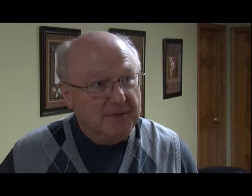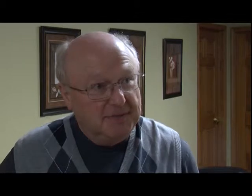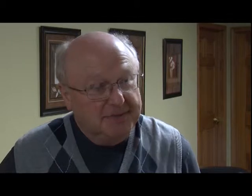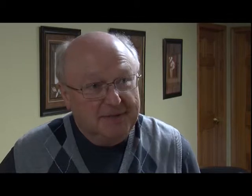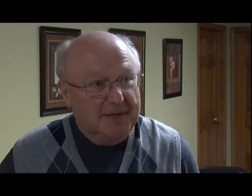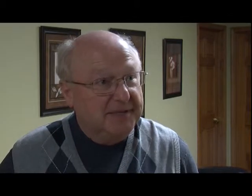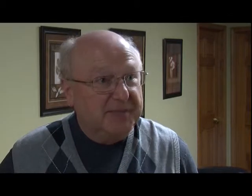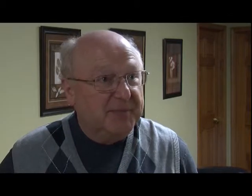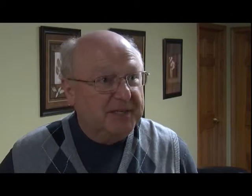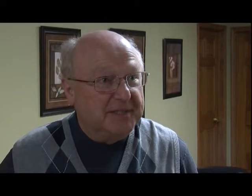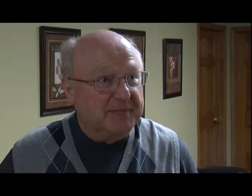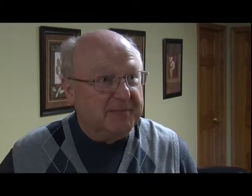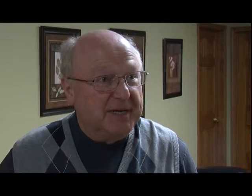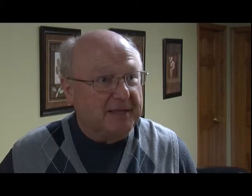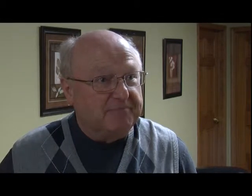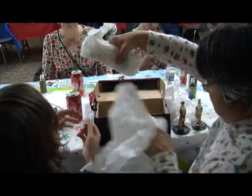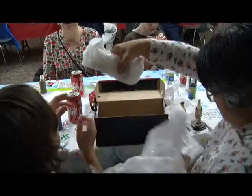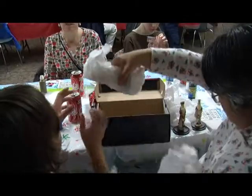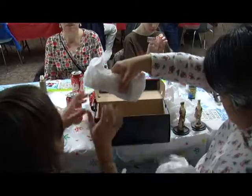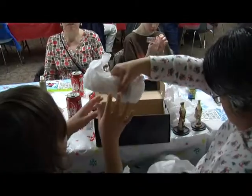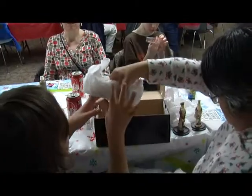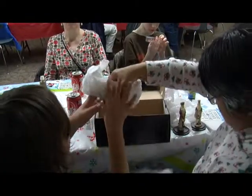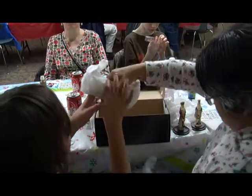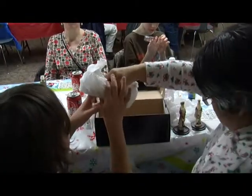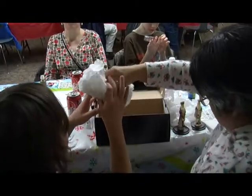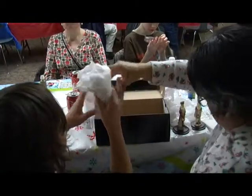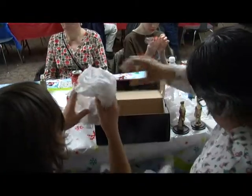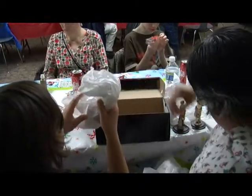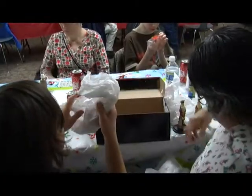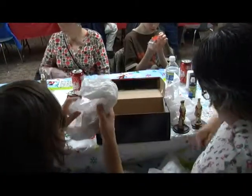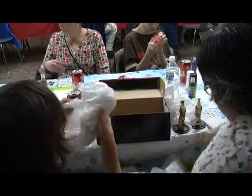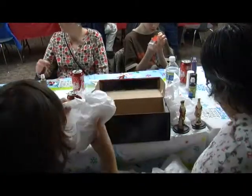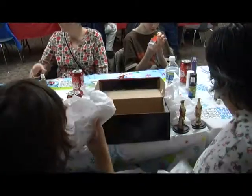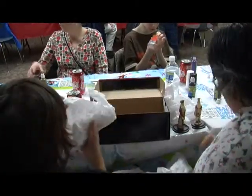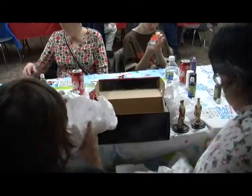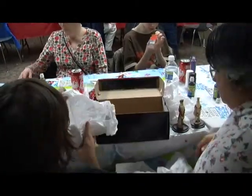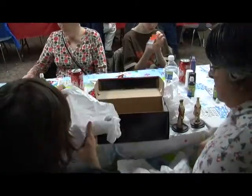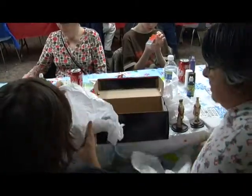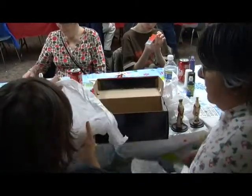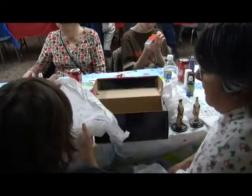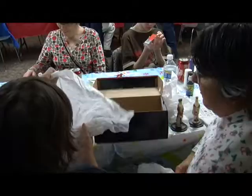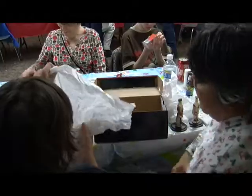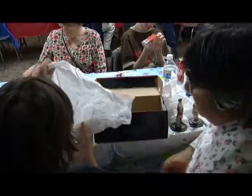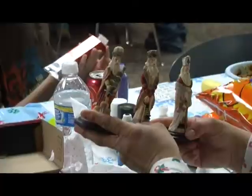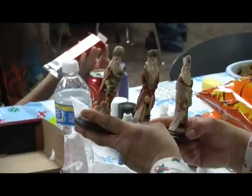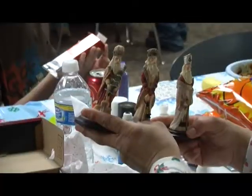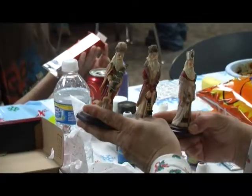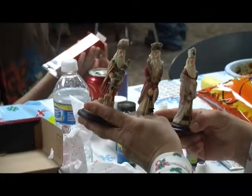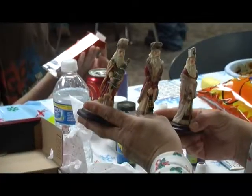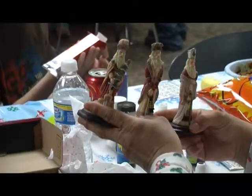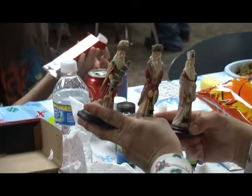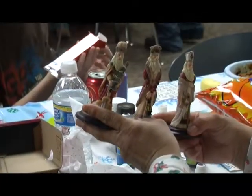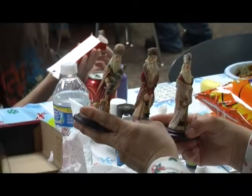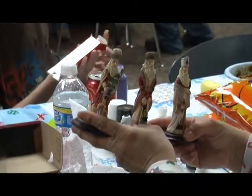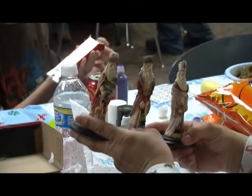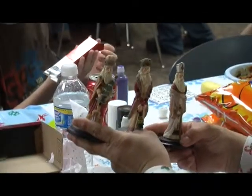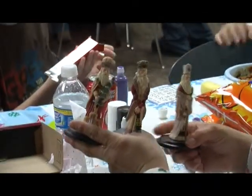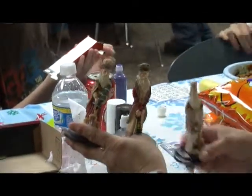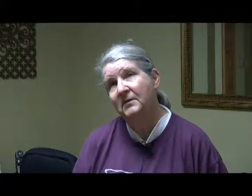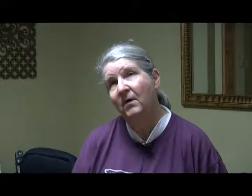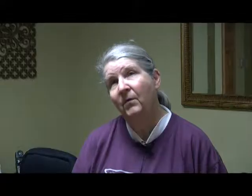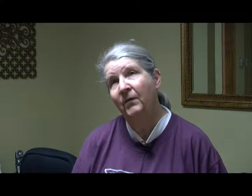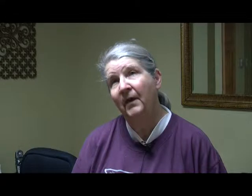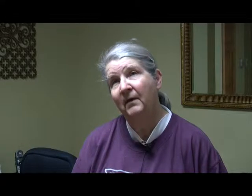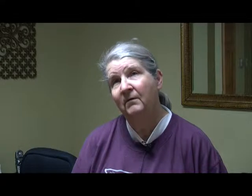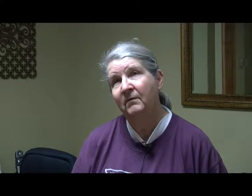to have a disability of some type. It's the people first mentality Santa is sharing, along with a present for the lucky bingo